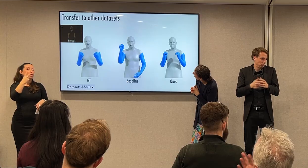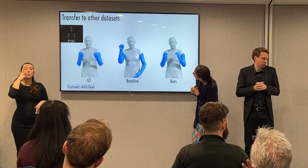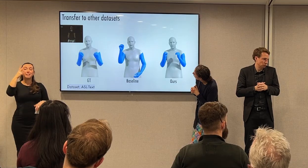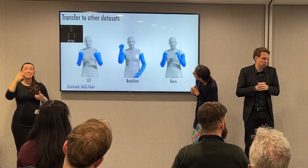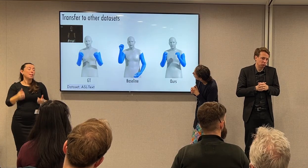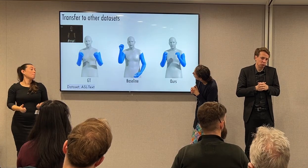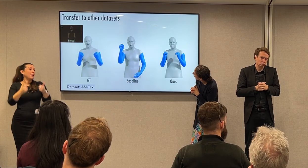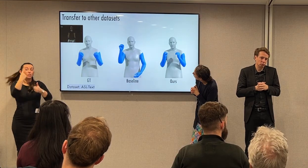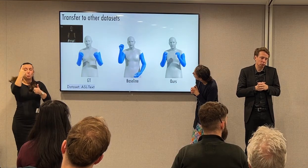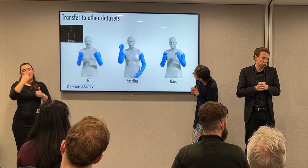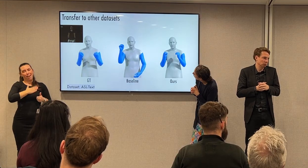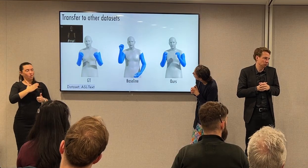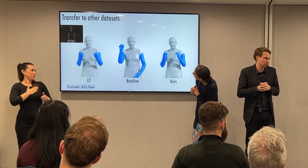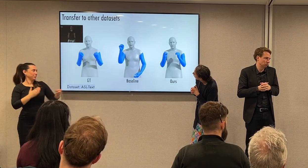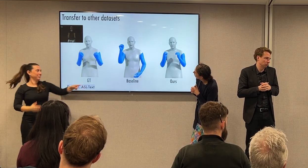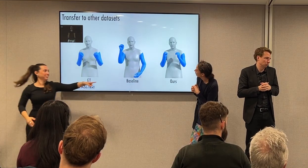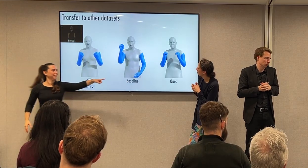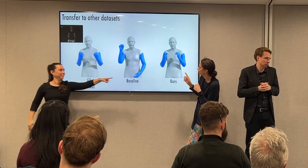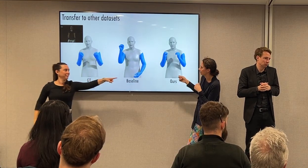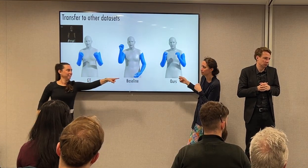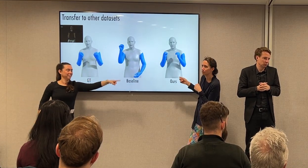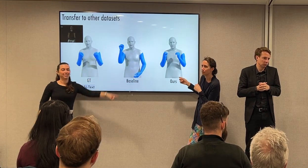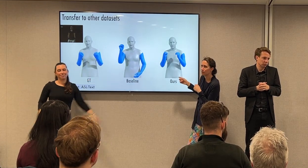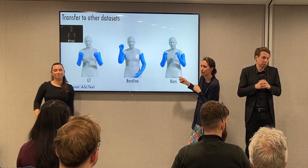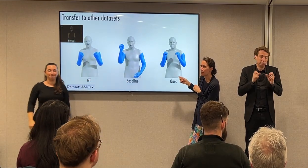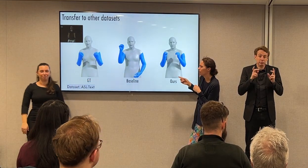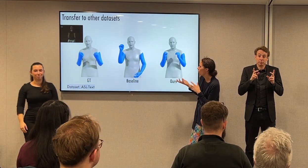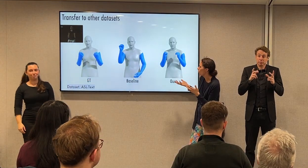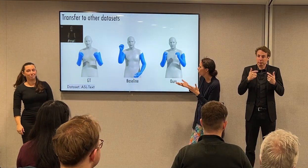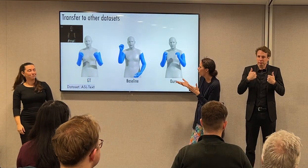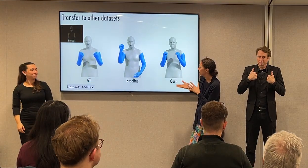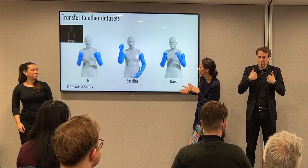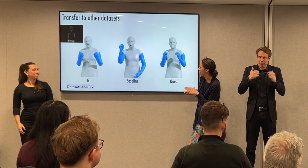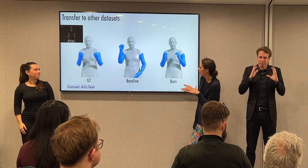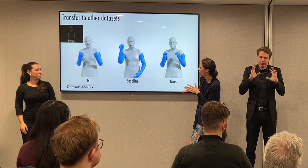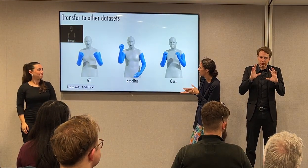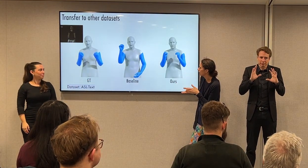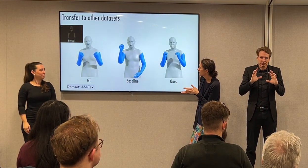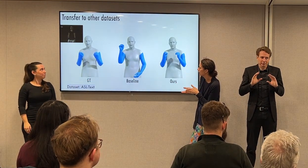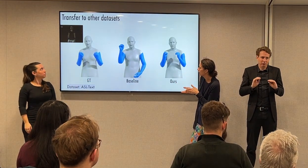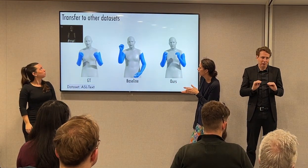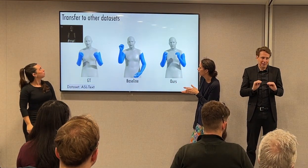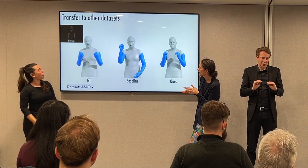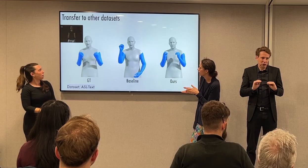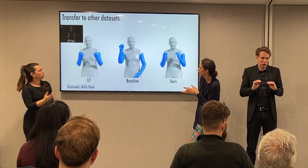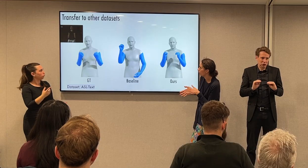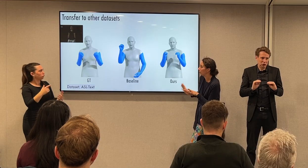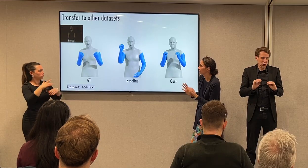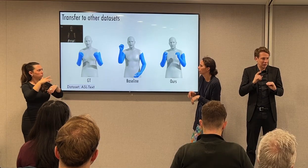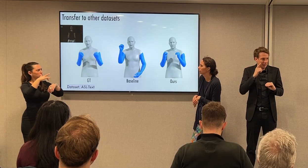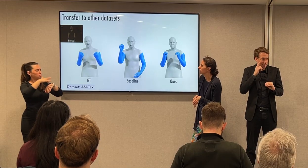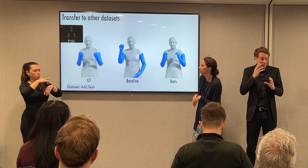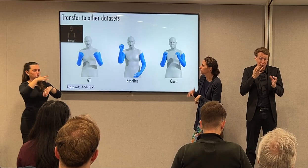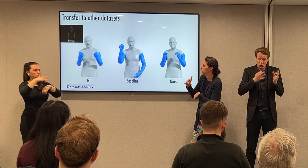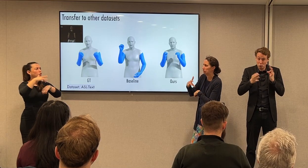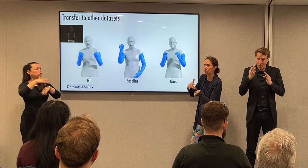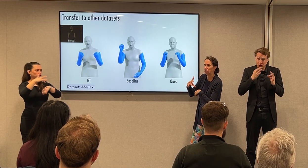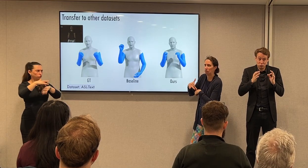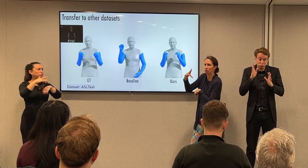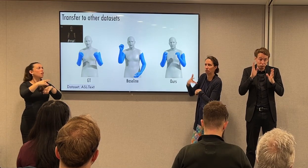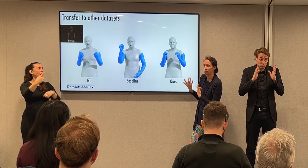And, all right, so I'm over with my time. And I'll take some questions if we have